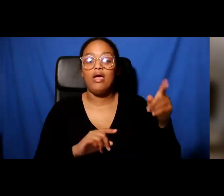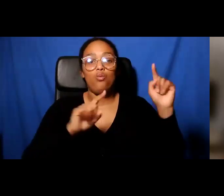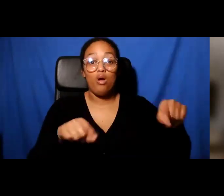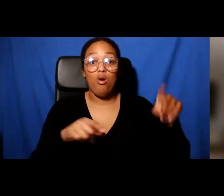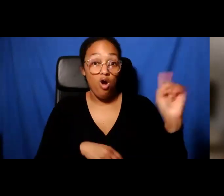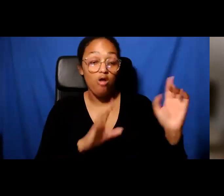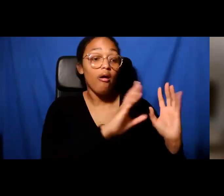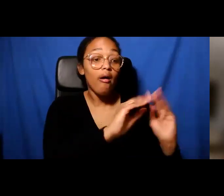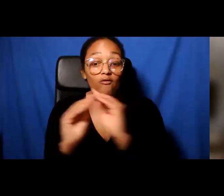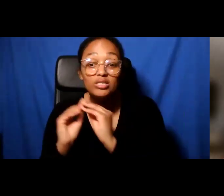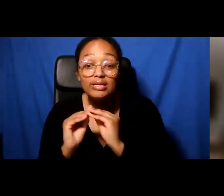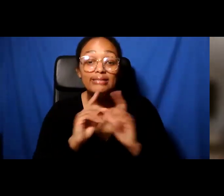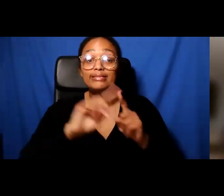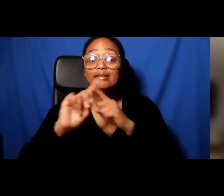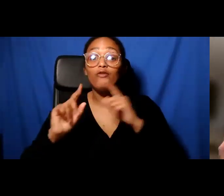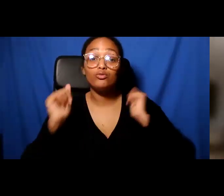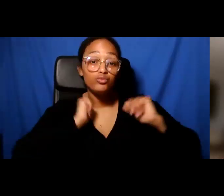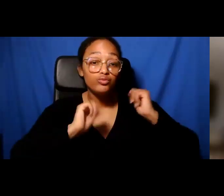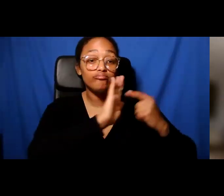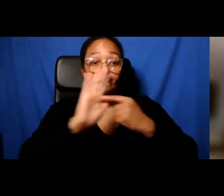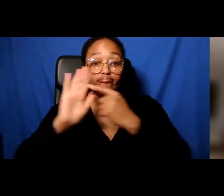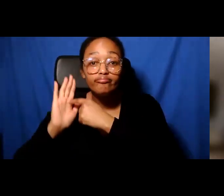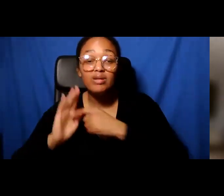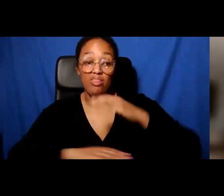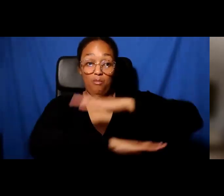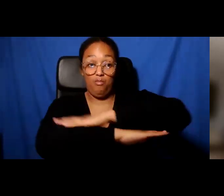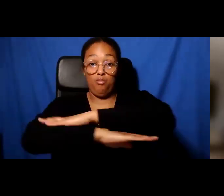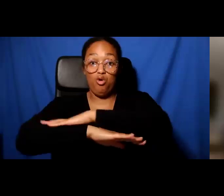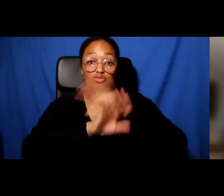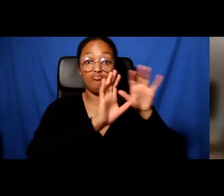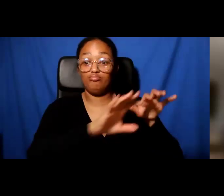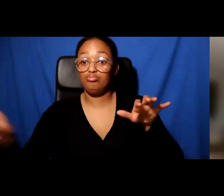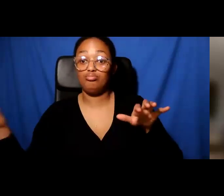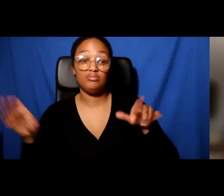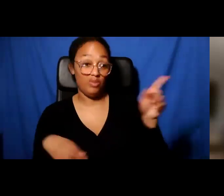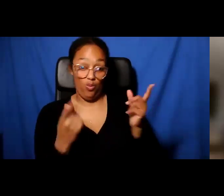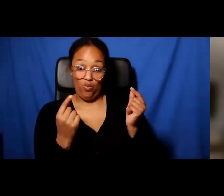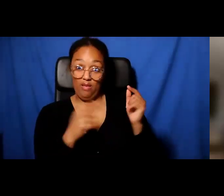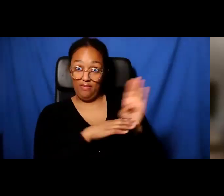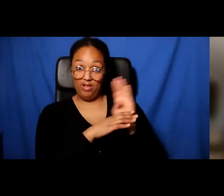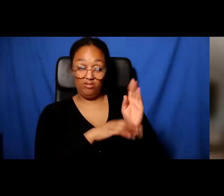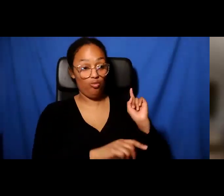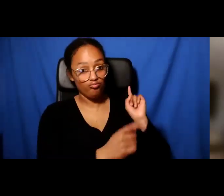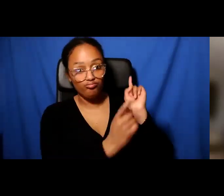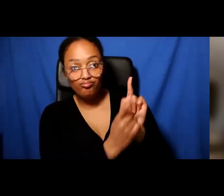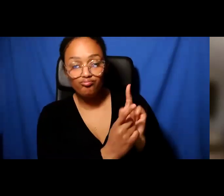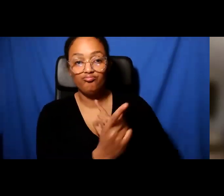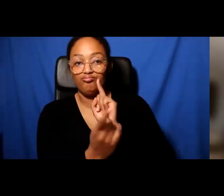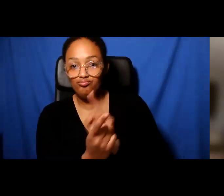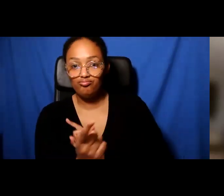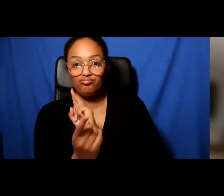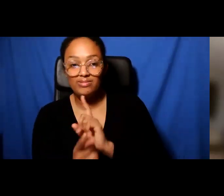and exhibits, and they would stop at each booth and install Stripe on each person's